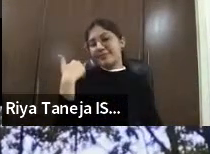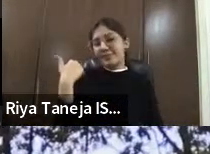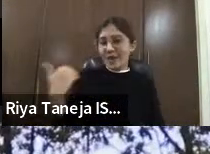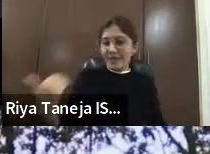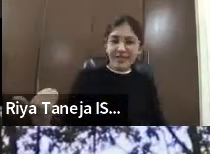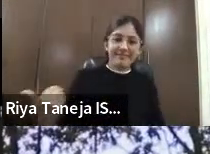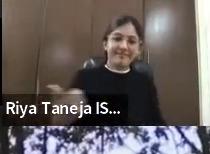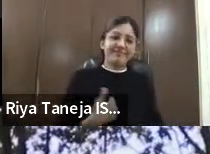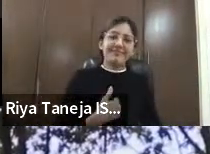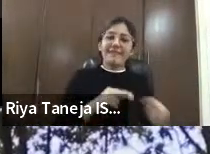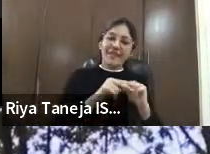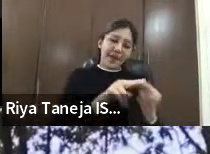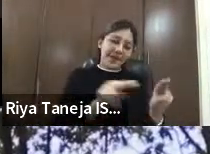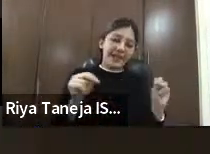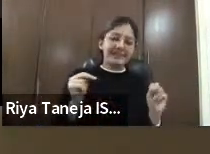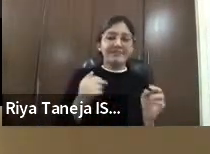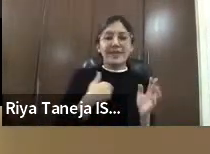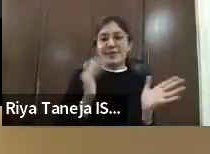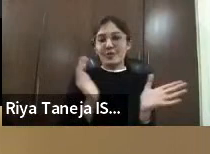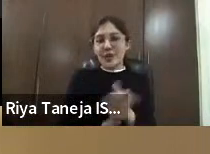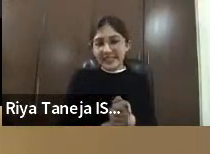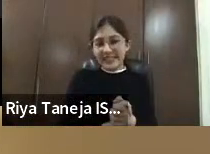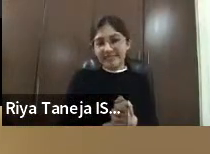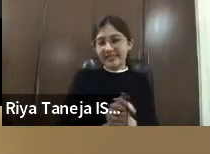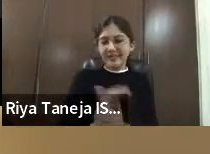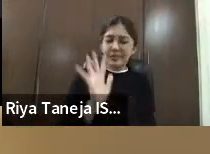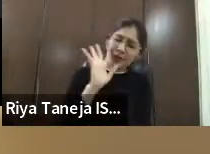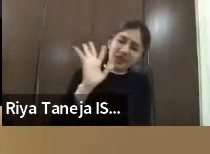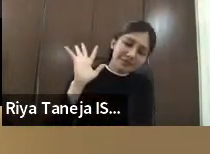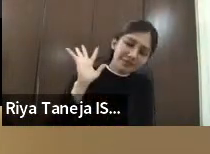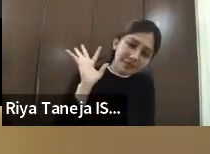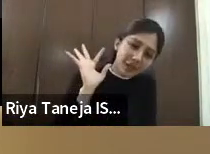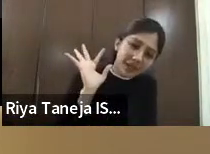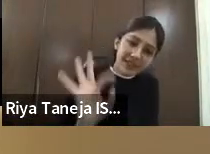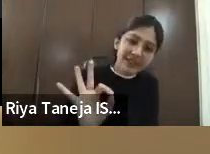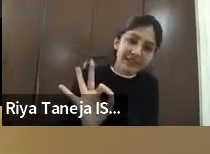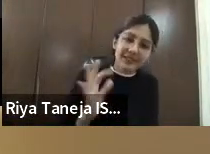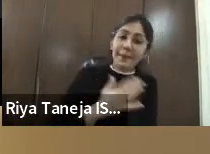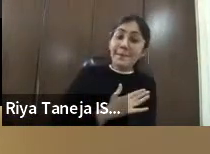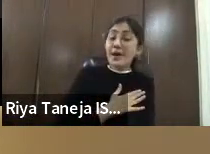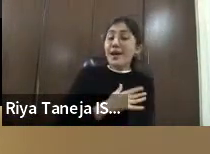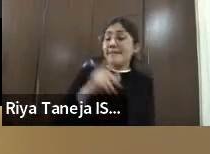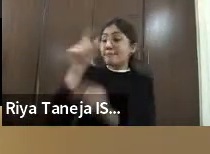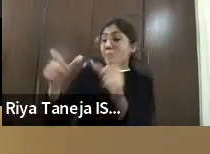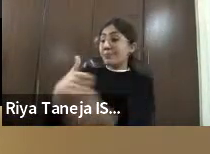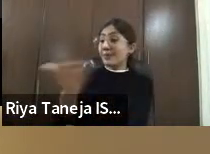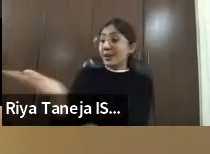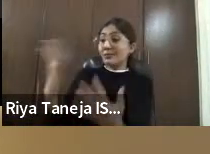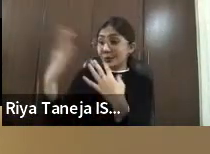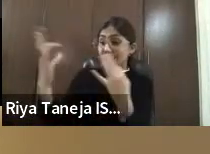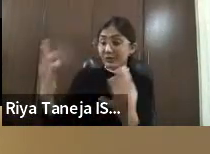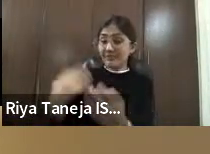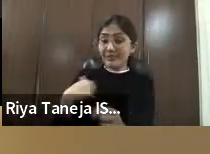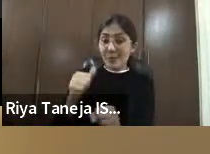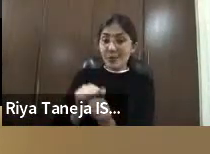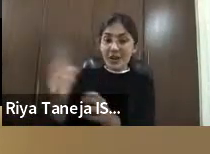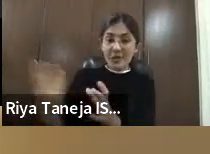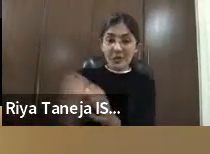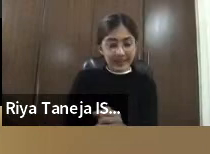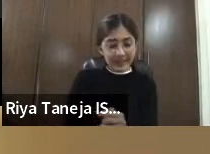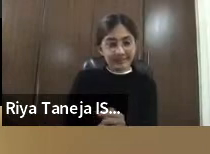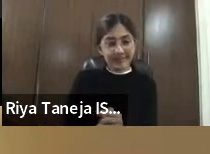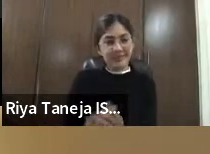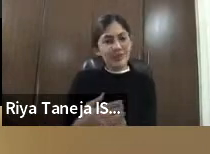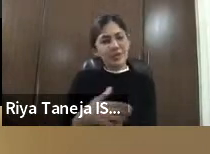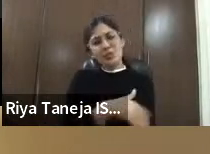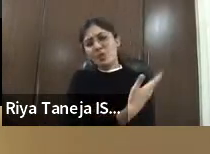my family, friends, and most importantly, my clients, who chose to believe in me in